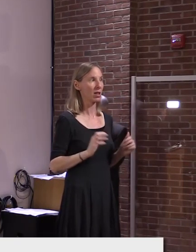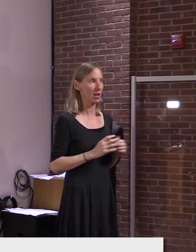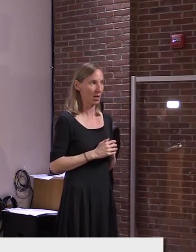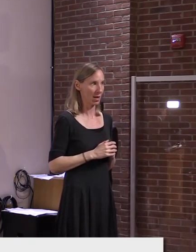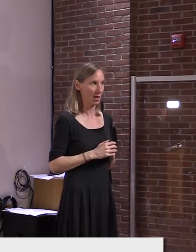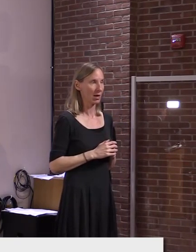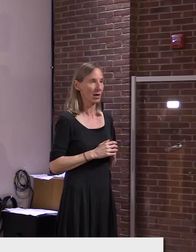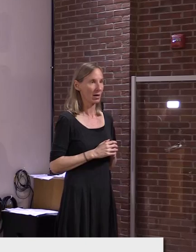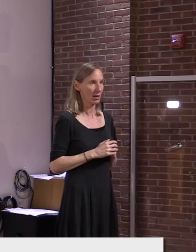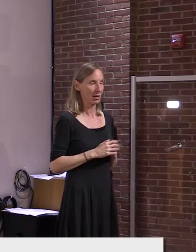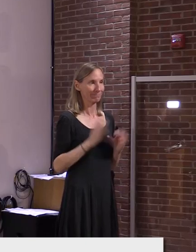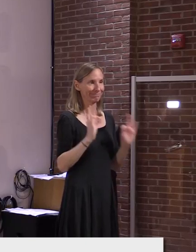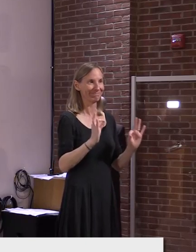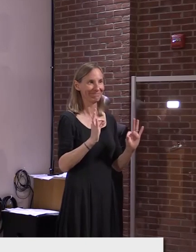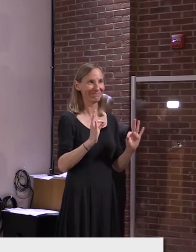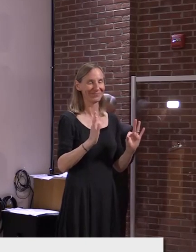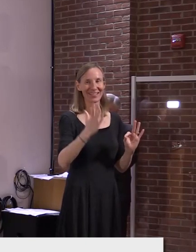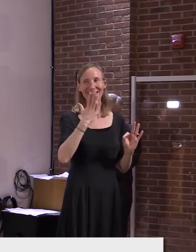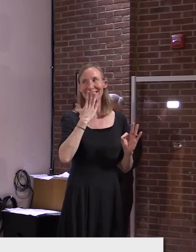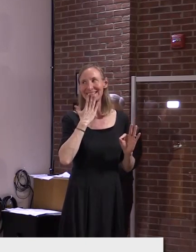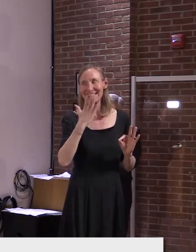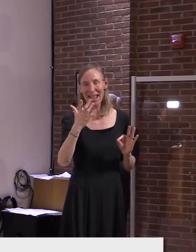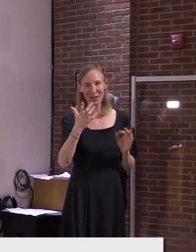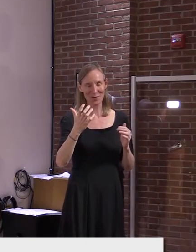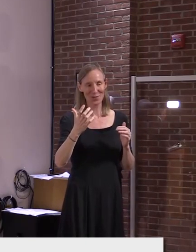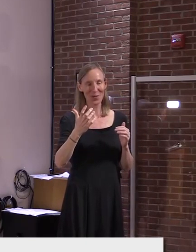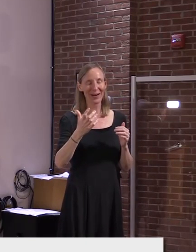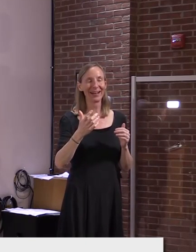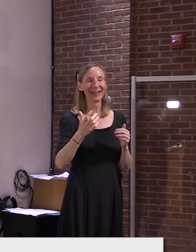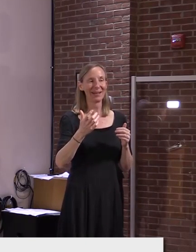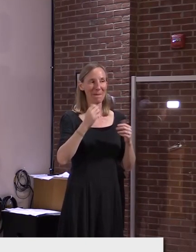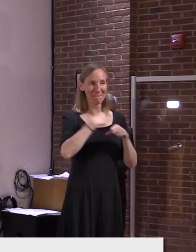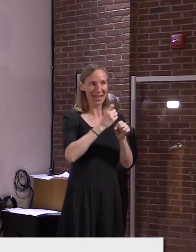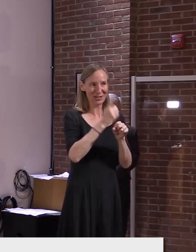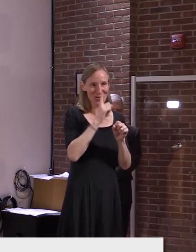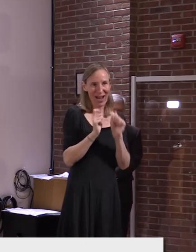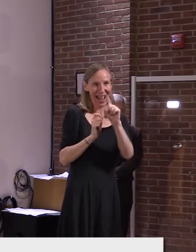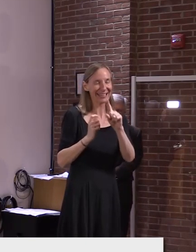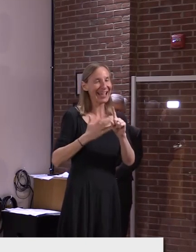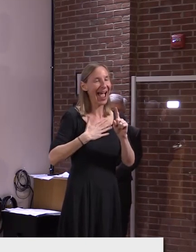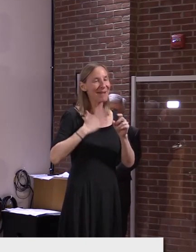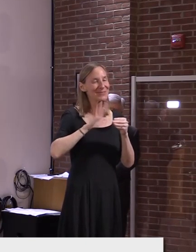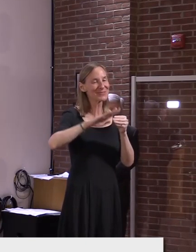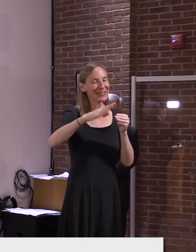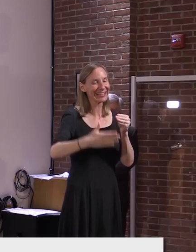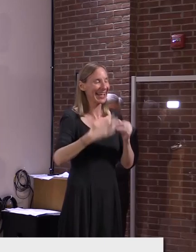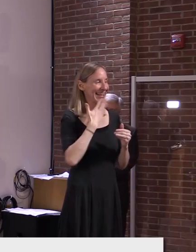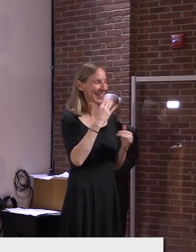Okay. Thank you, Governor. Thanks for coming back to me, Jason, and wish you both a happy weekend. Thank you. You too.